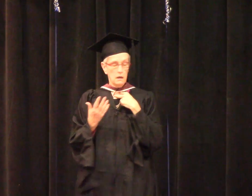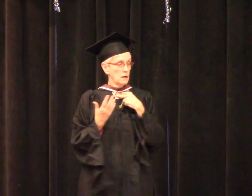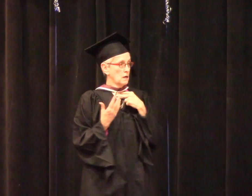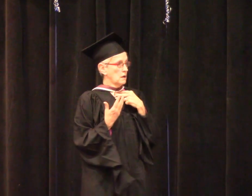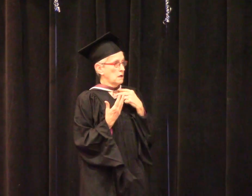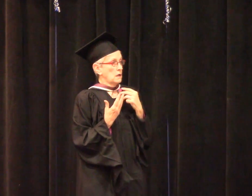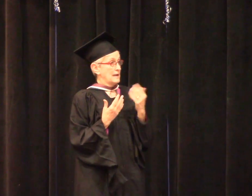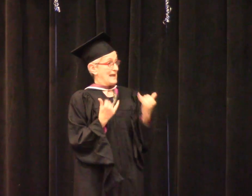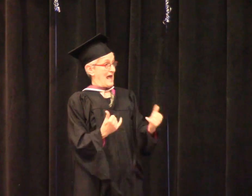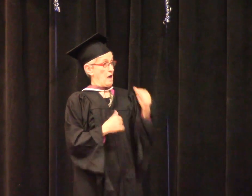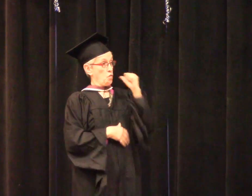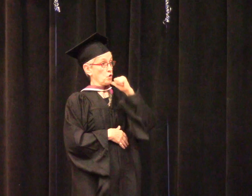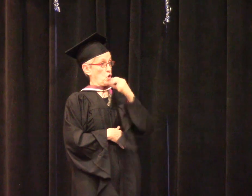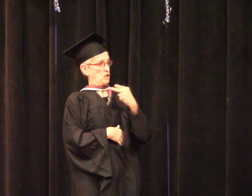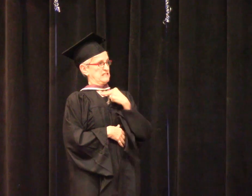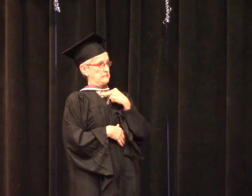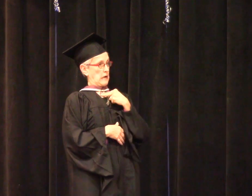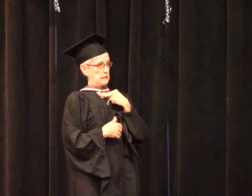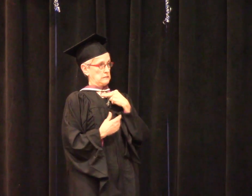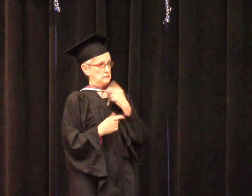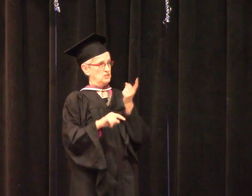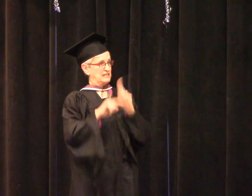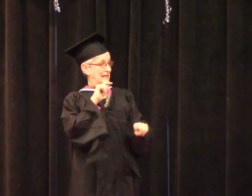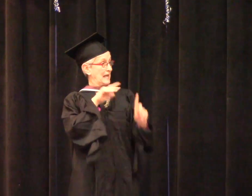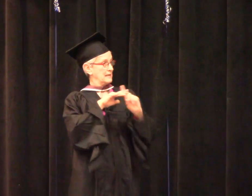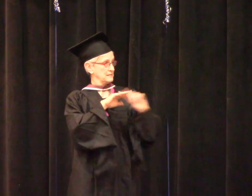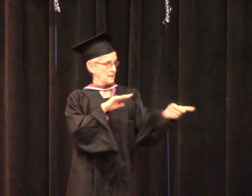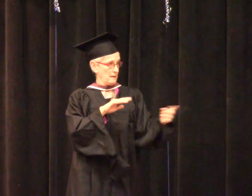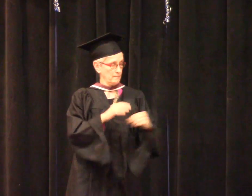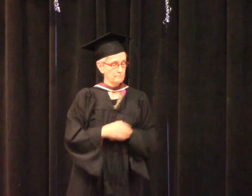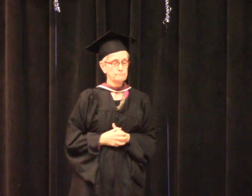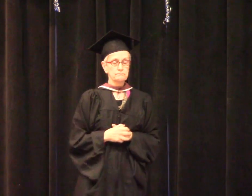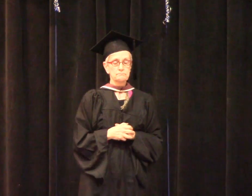and put her in the cage. And now she's stuck with no way out.